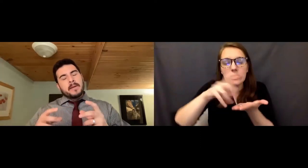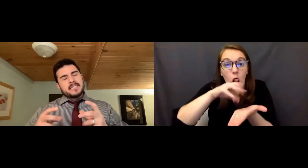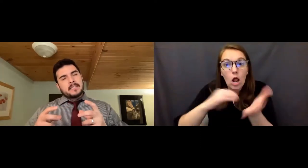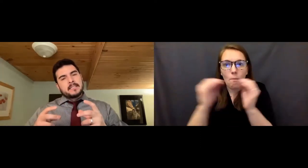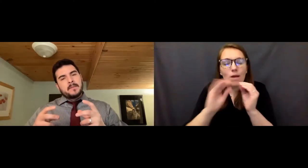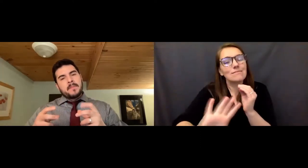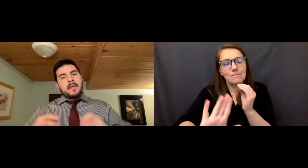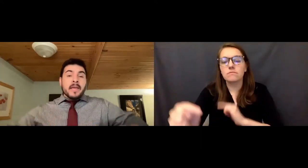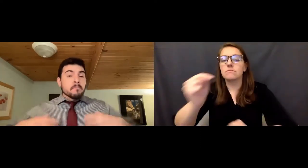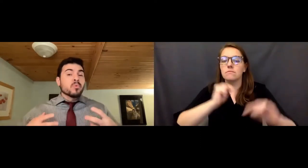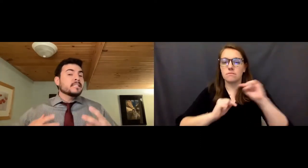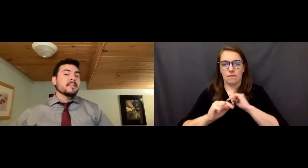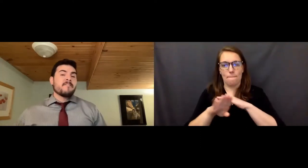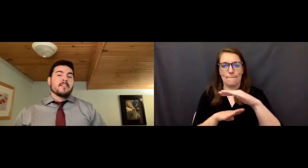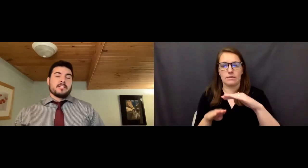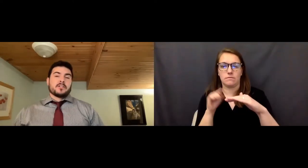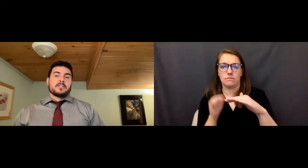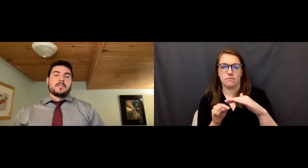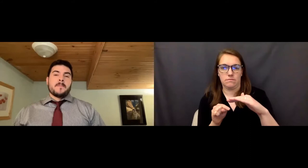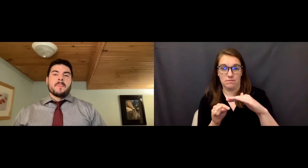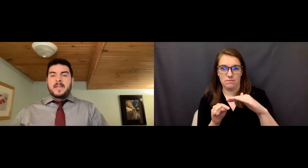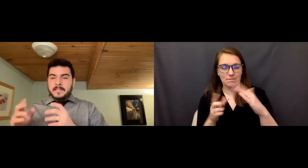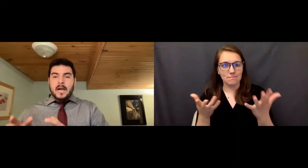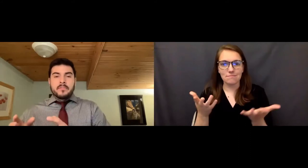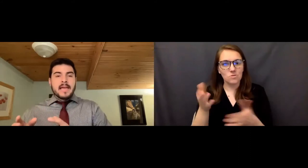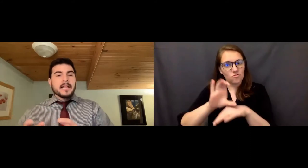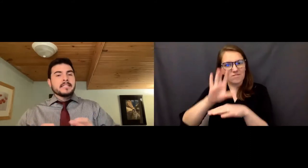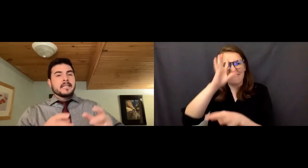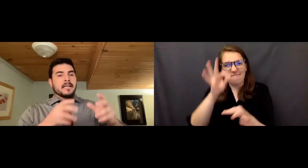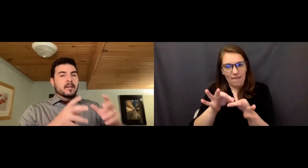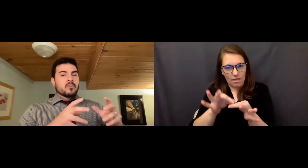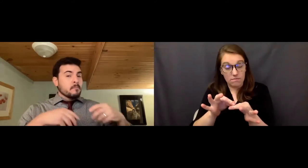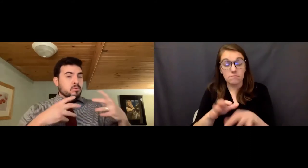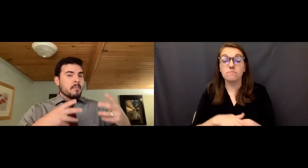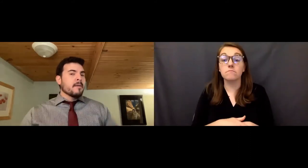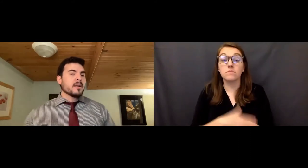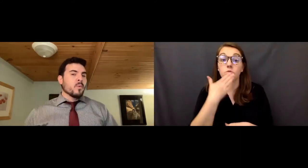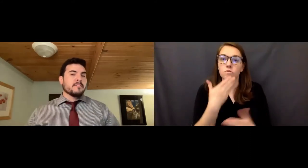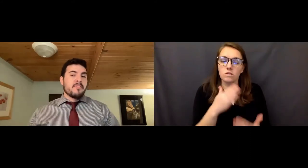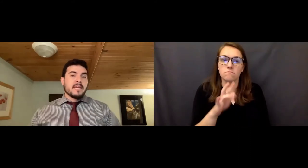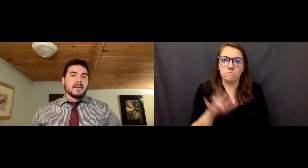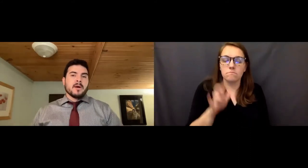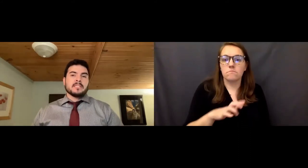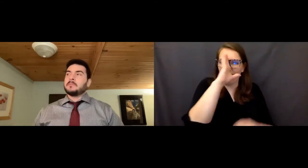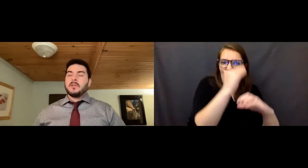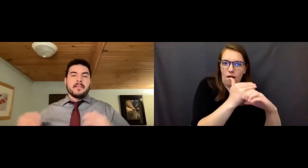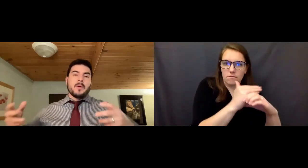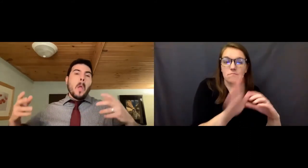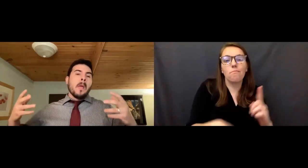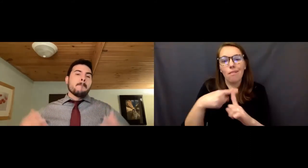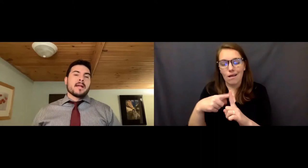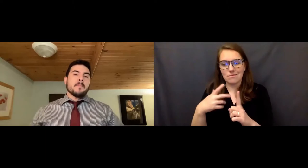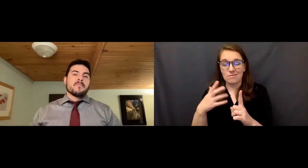back to the basics, embracing the faith of the church, sound theology, and correcting problematic ways of thinking about disability